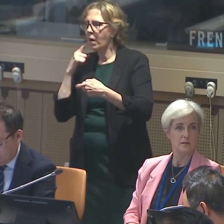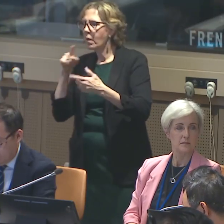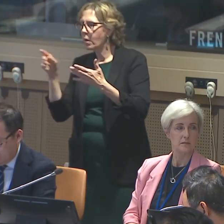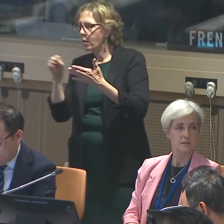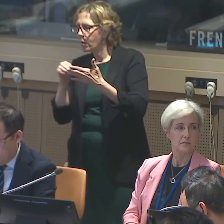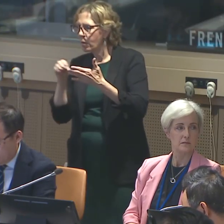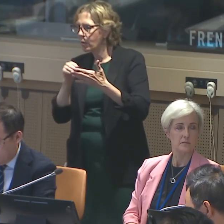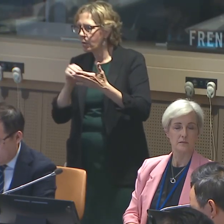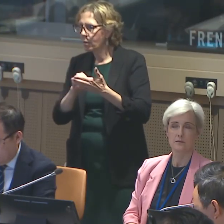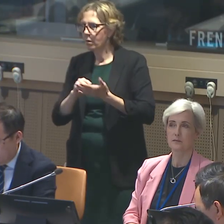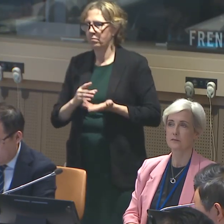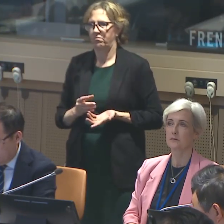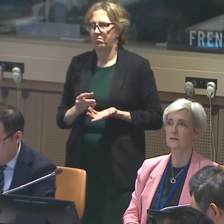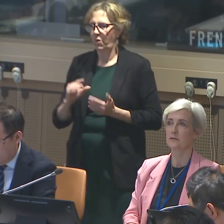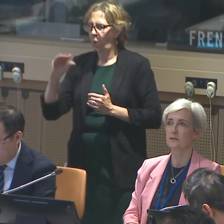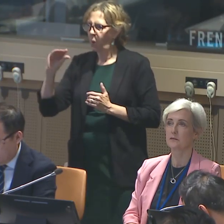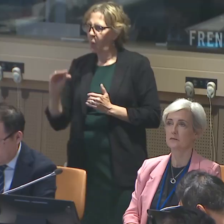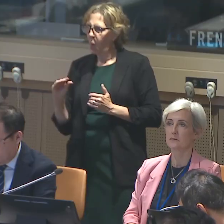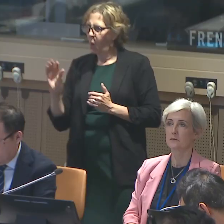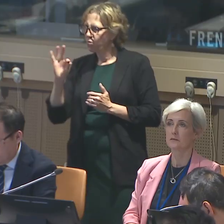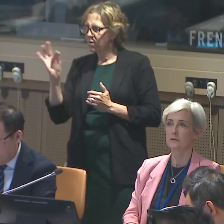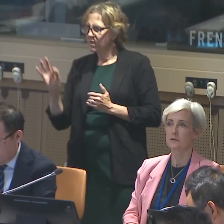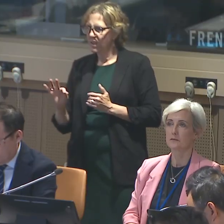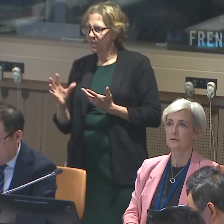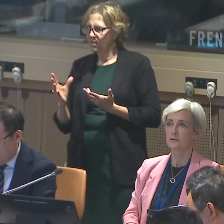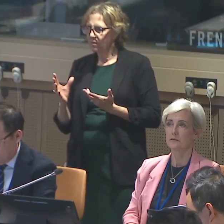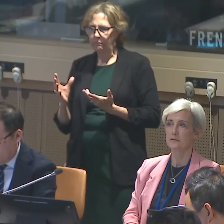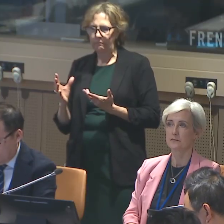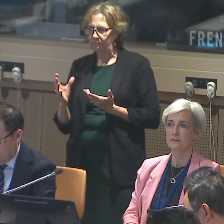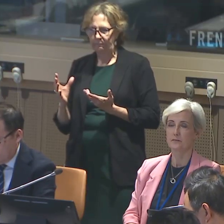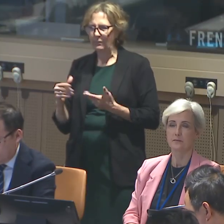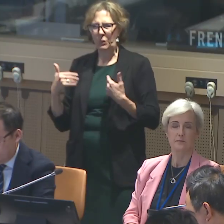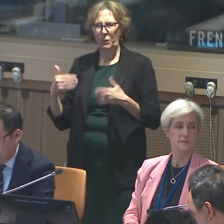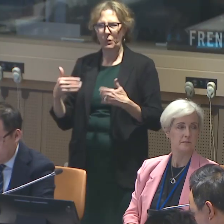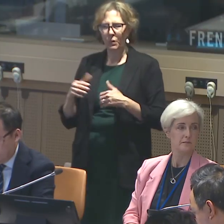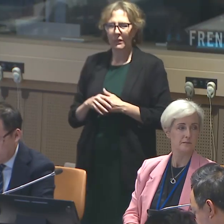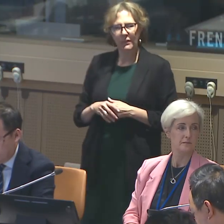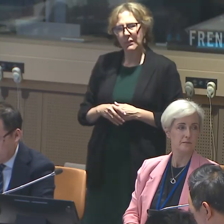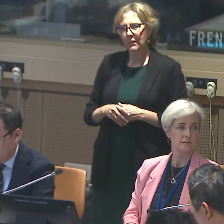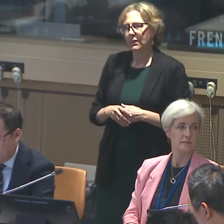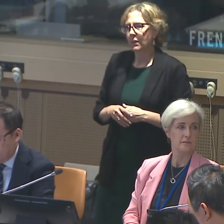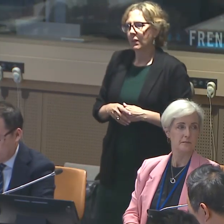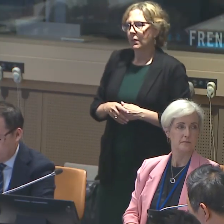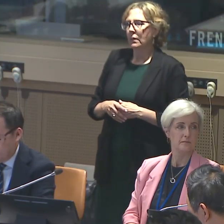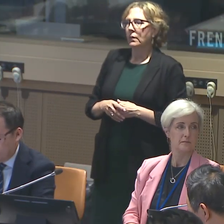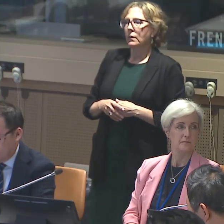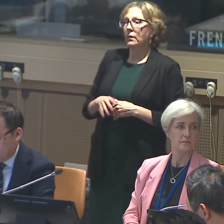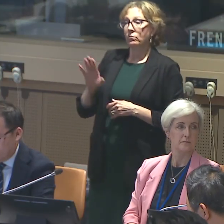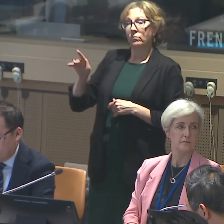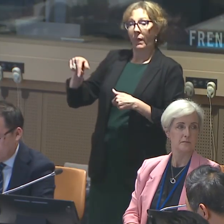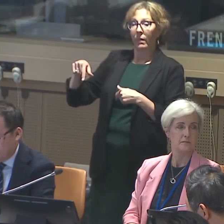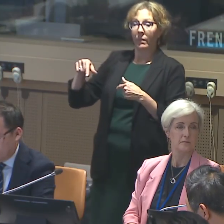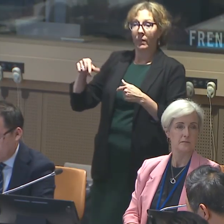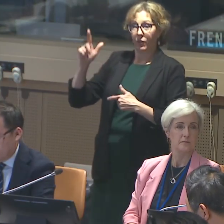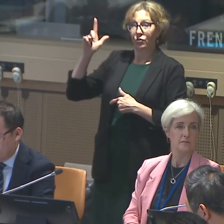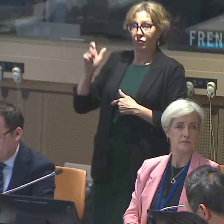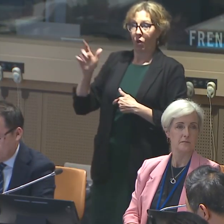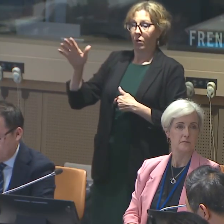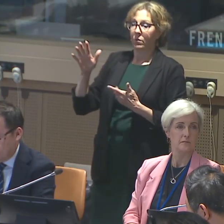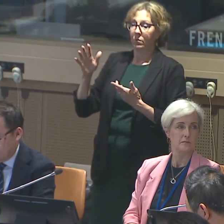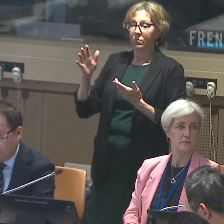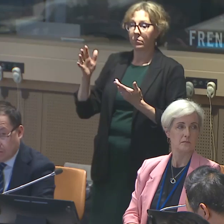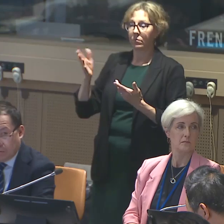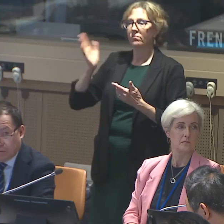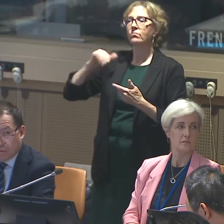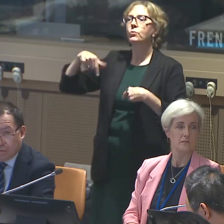total population. This is extremely significant, and this was done, started during COVID, and was done in 3